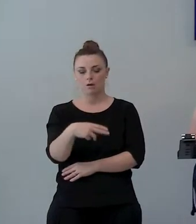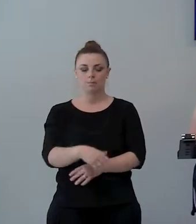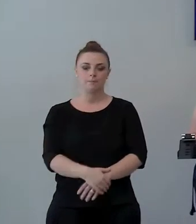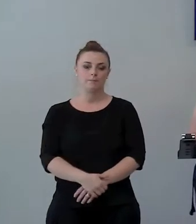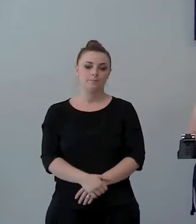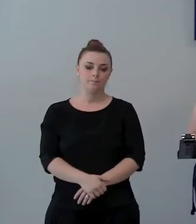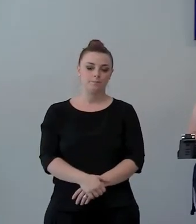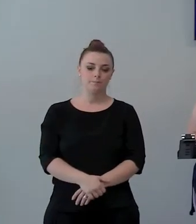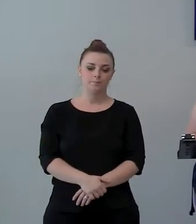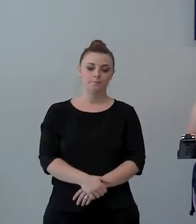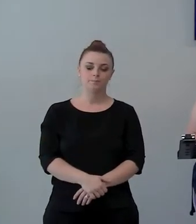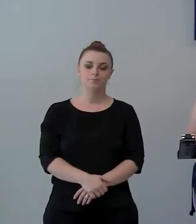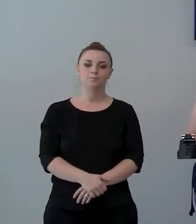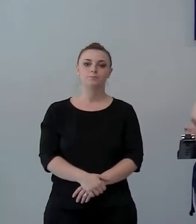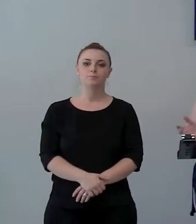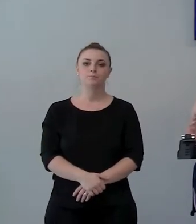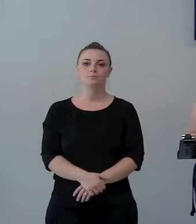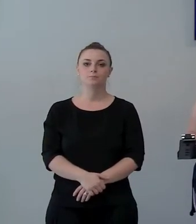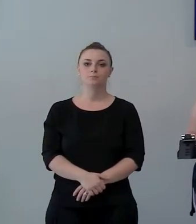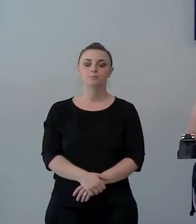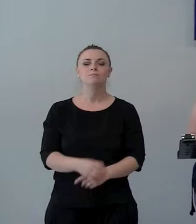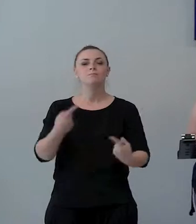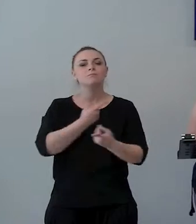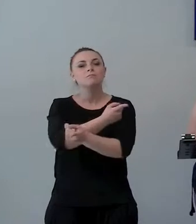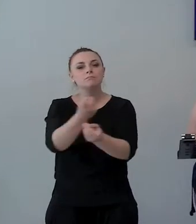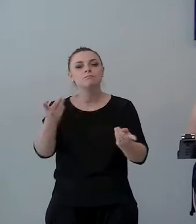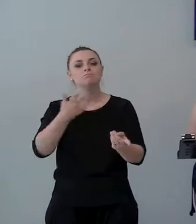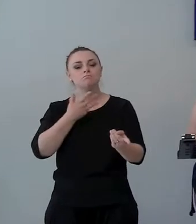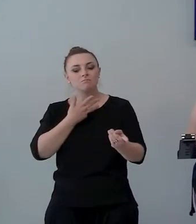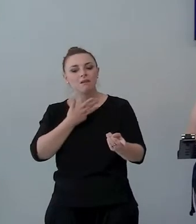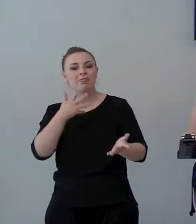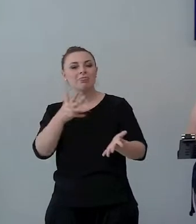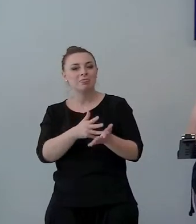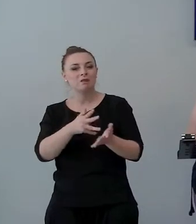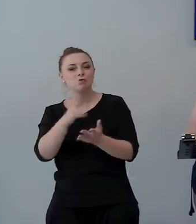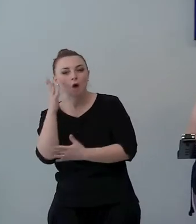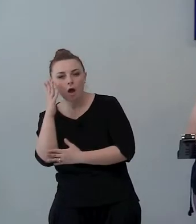sleeping. Qualcuno di voi ha mai sperimentato difficoltà nel dormire?